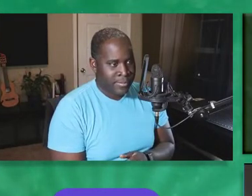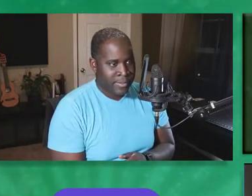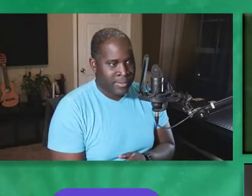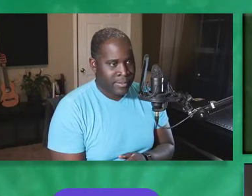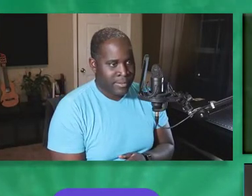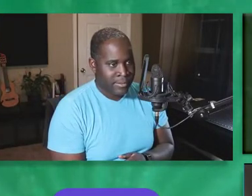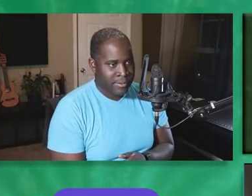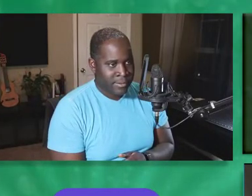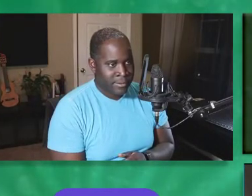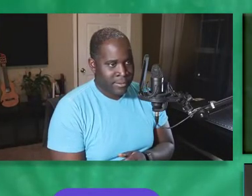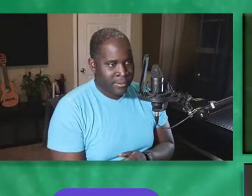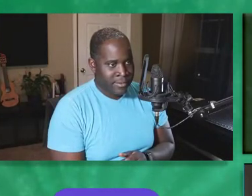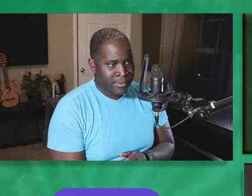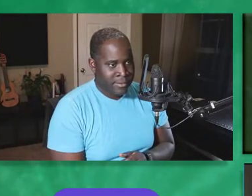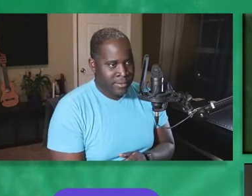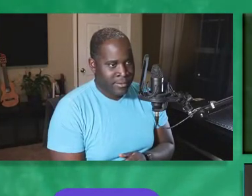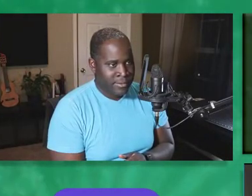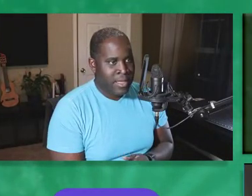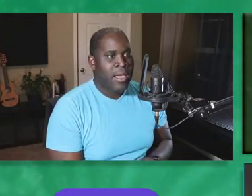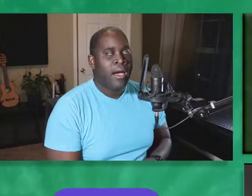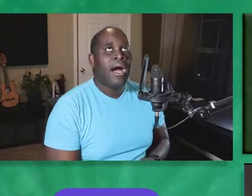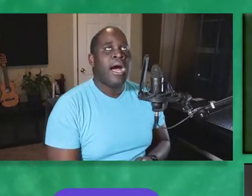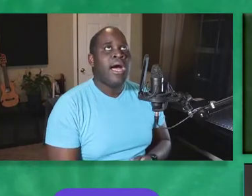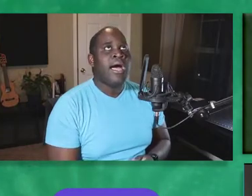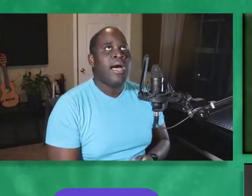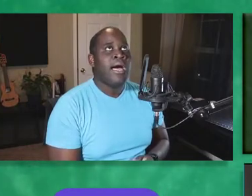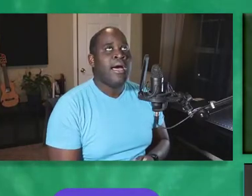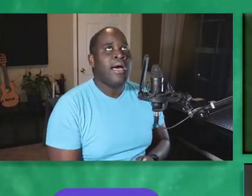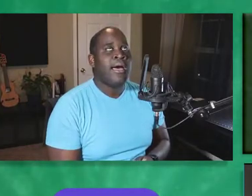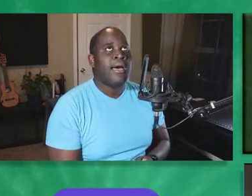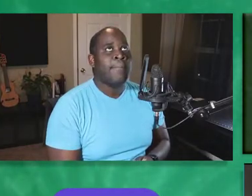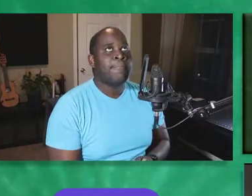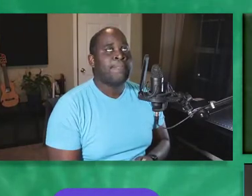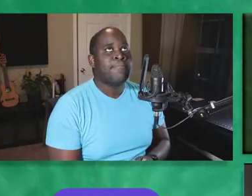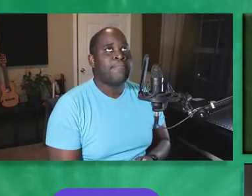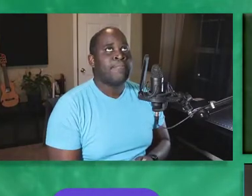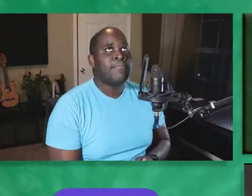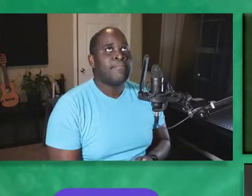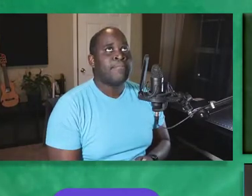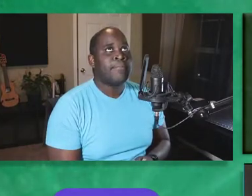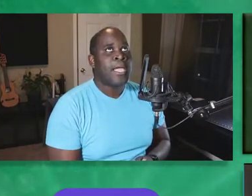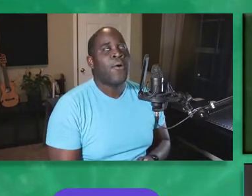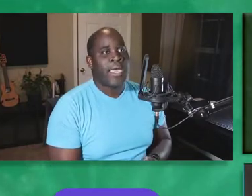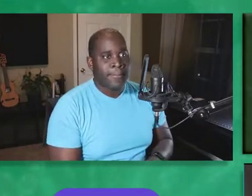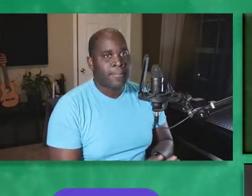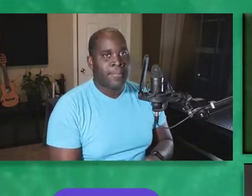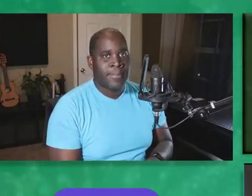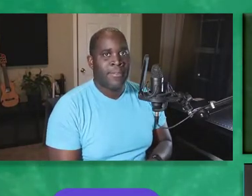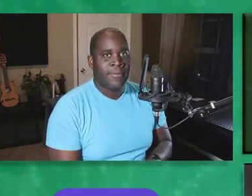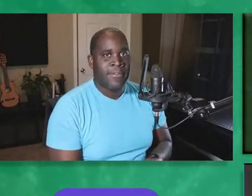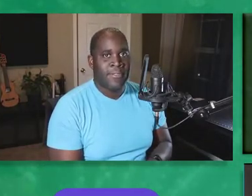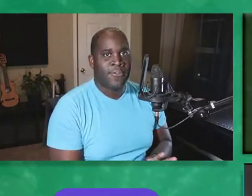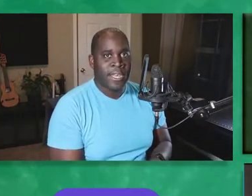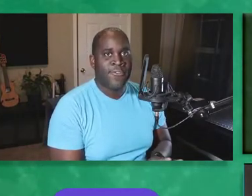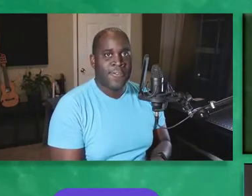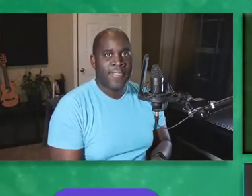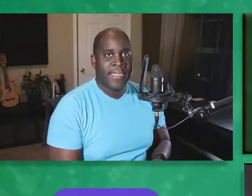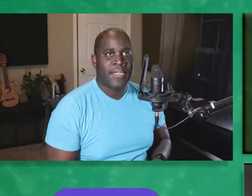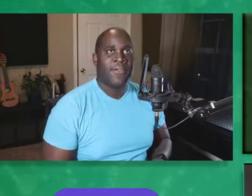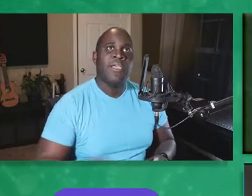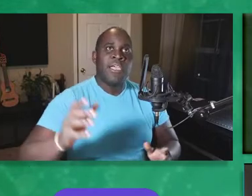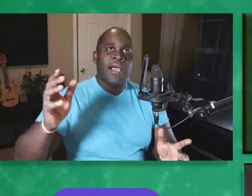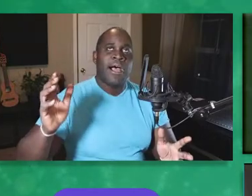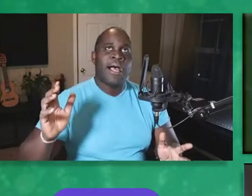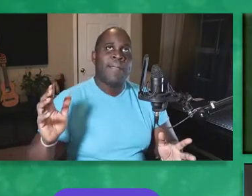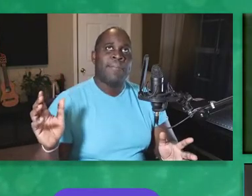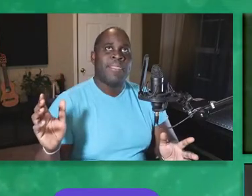Just. His death creates opportunity for you. Ah. Okay. There's an interesting thing